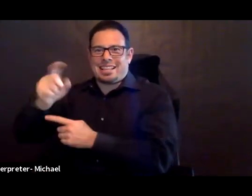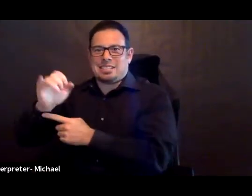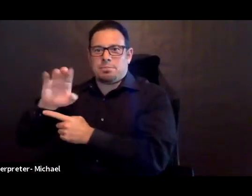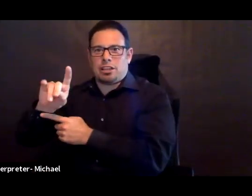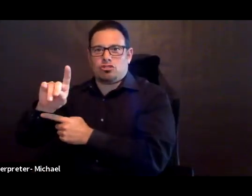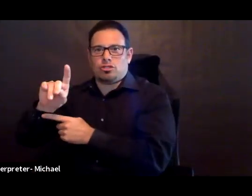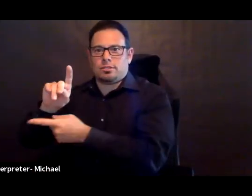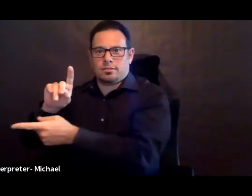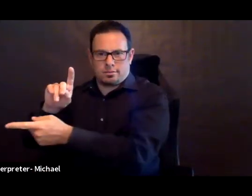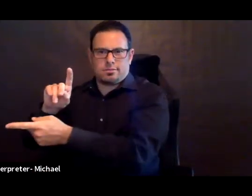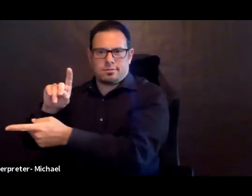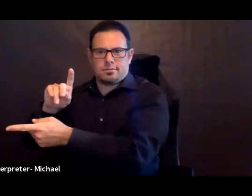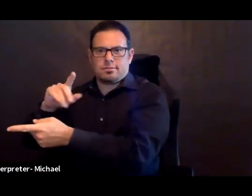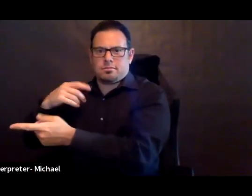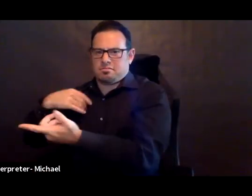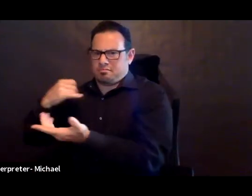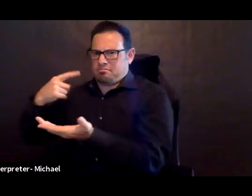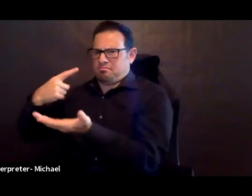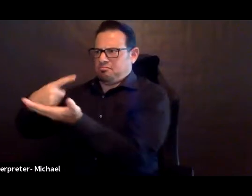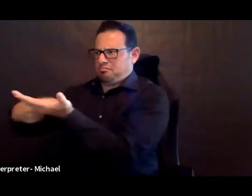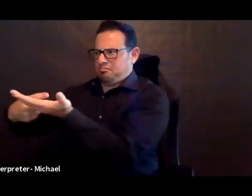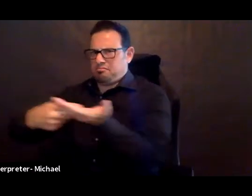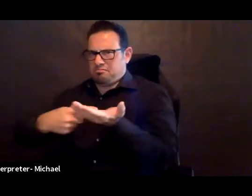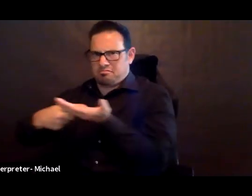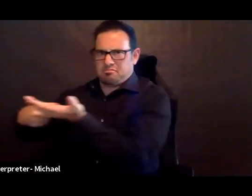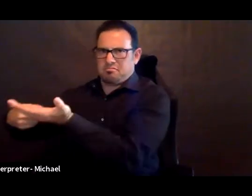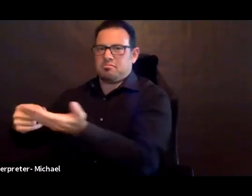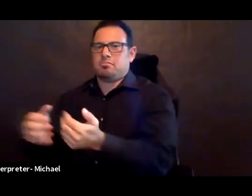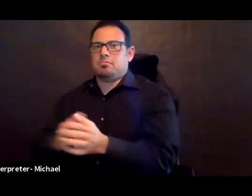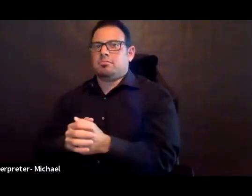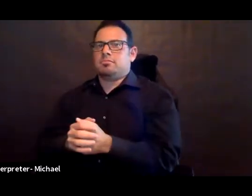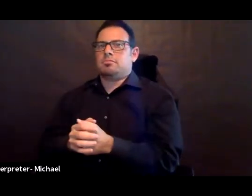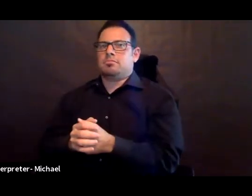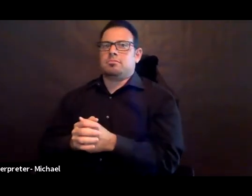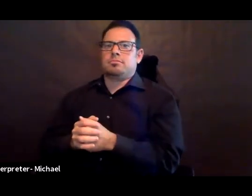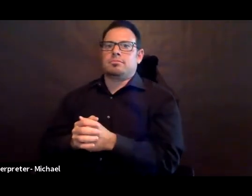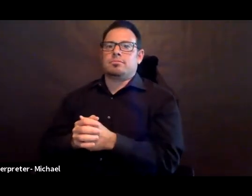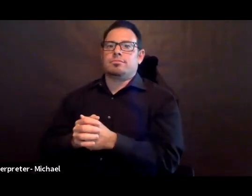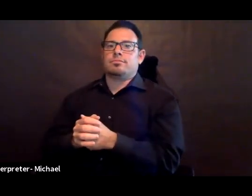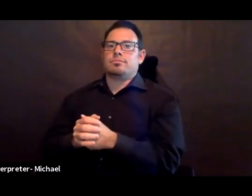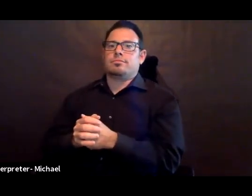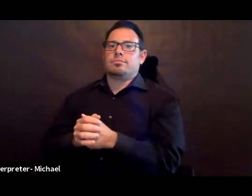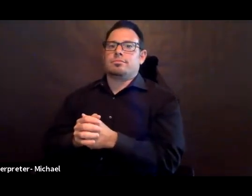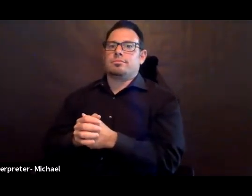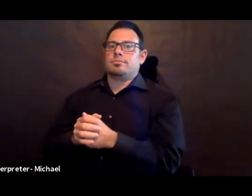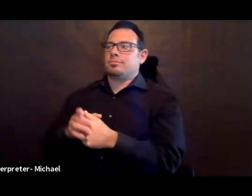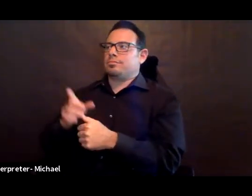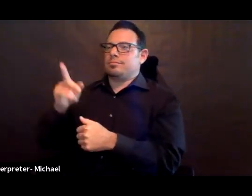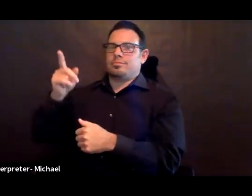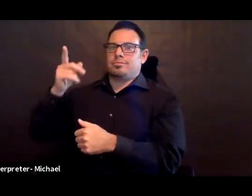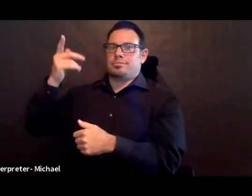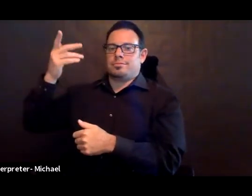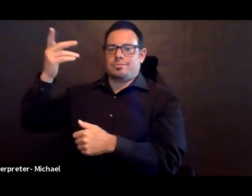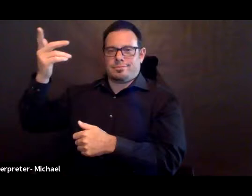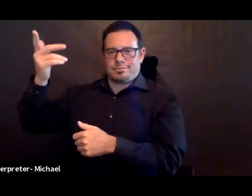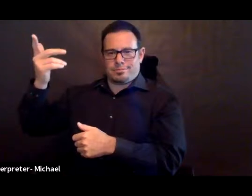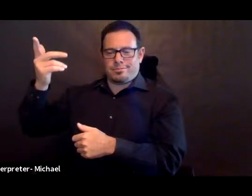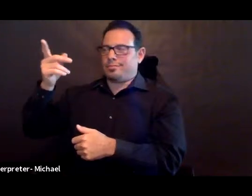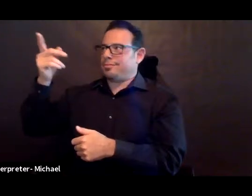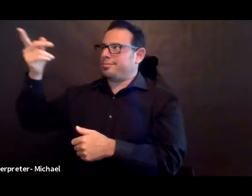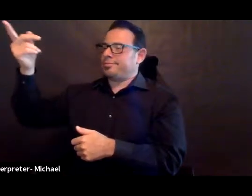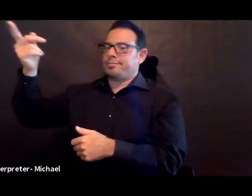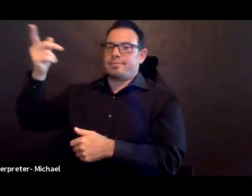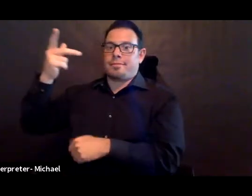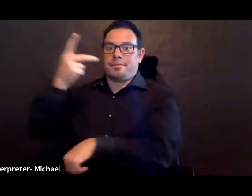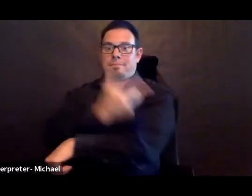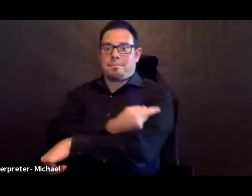around so that the older products can be used first. That definitely is something to keep an eye on, and I think folks have done a really good